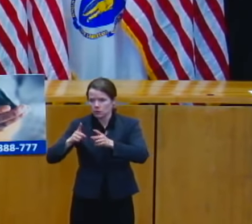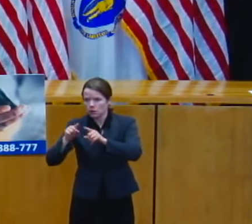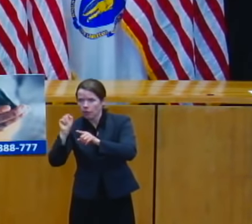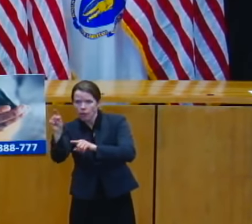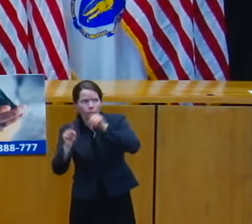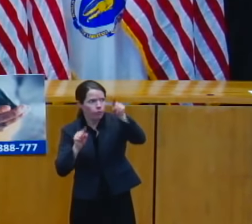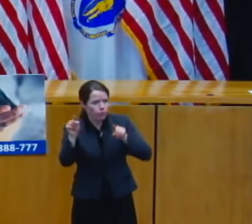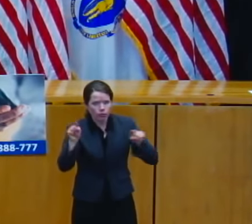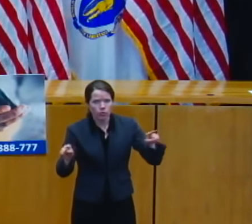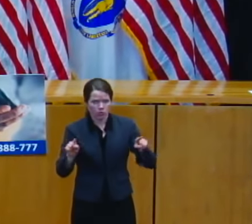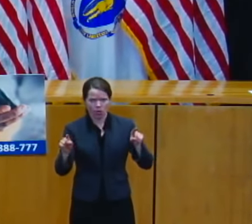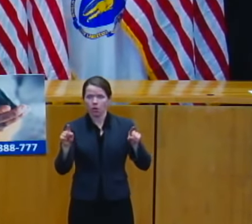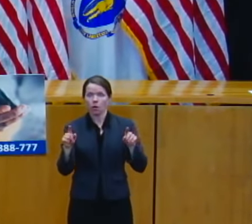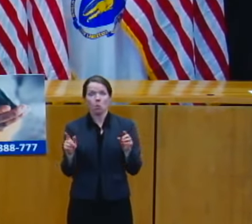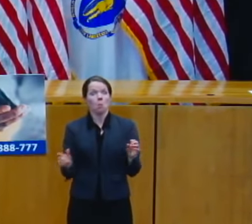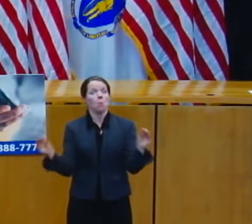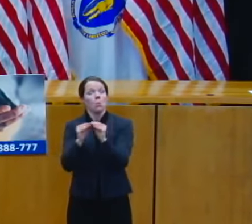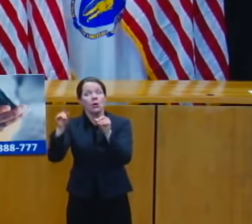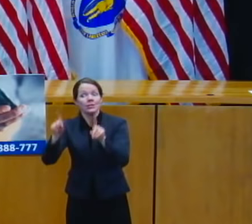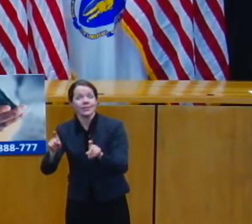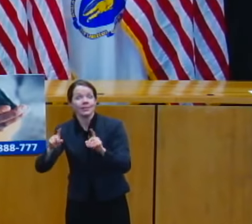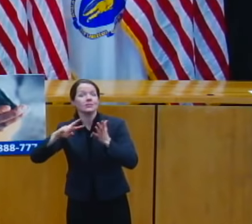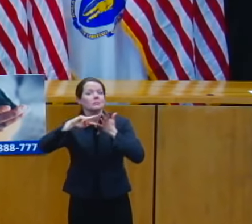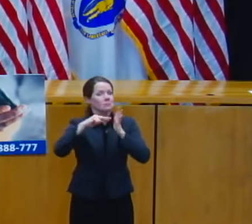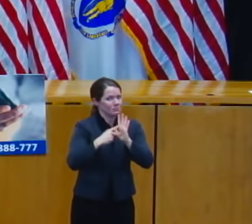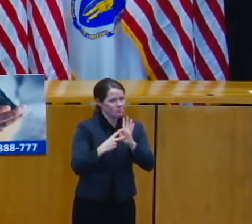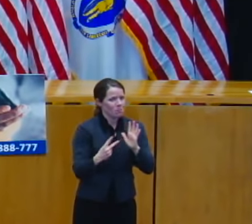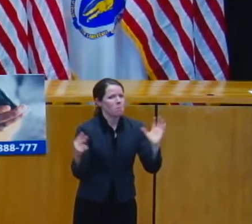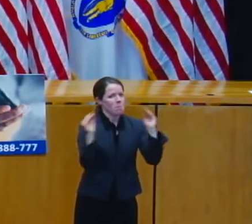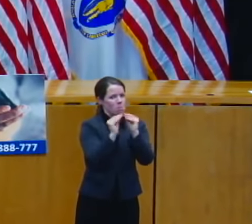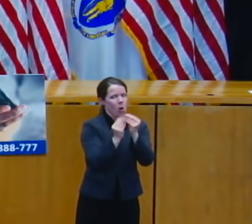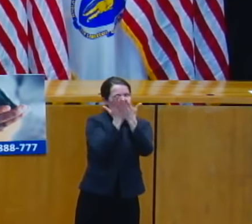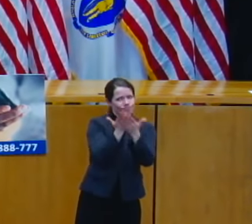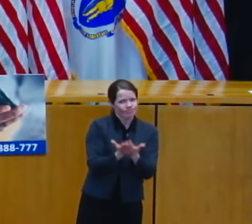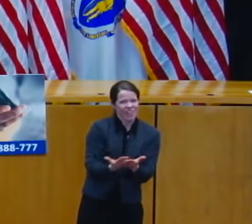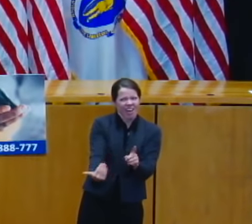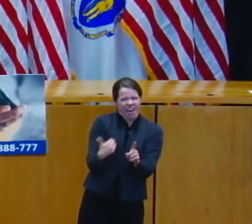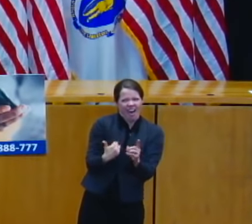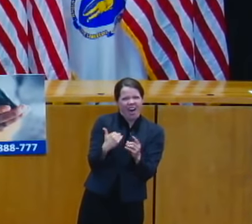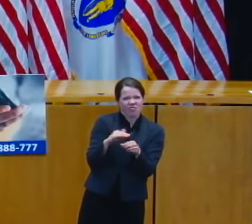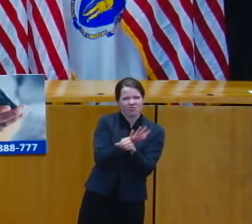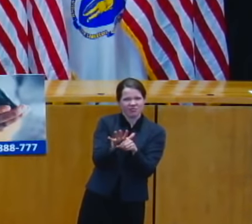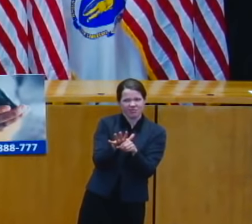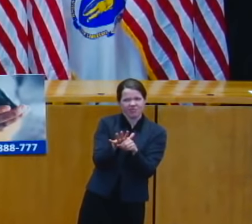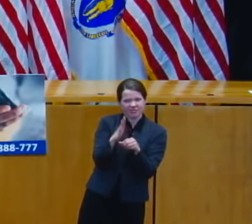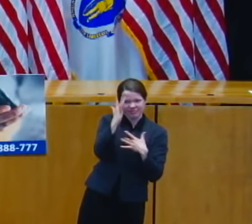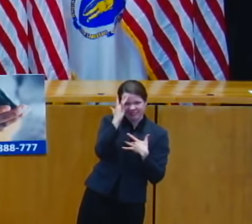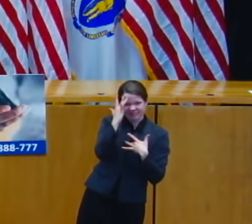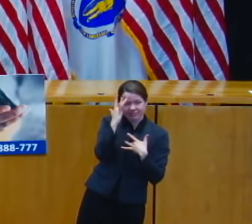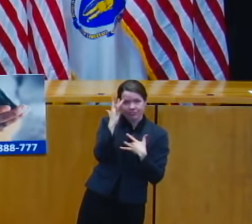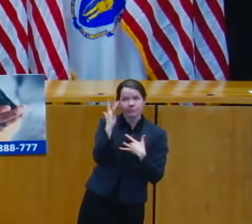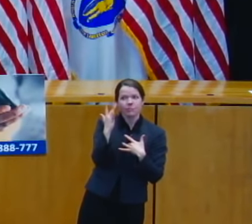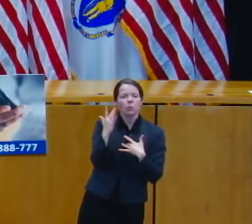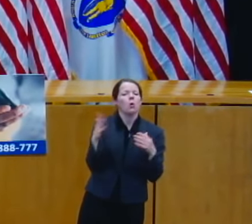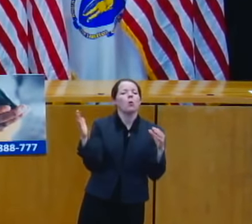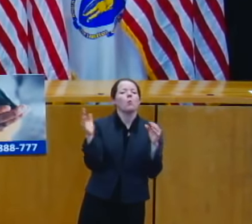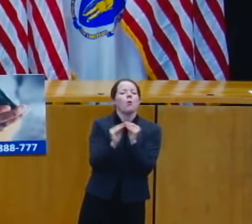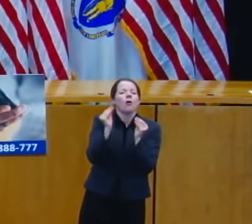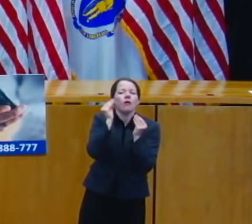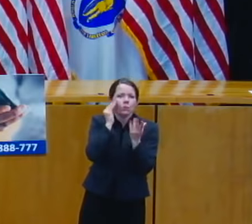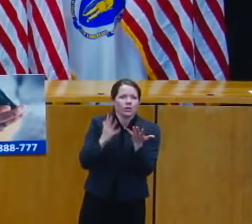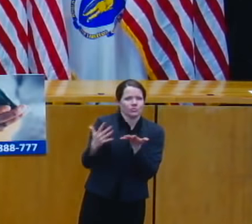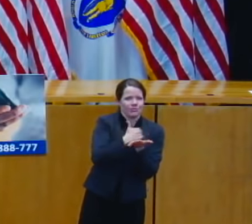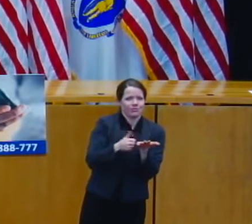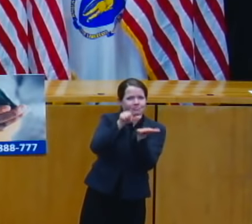the number of people who here in the Commonwealth are infected. And that is why we're building